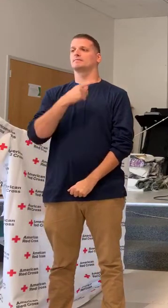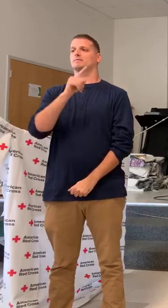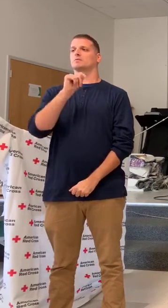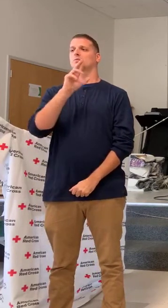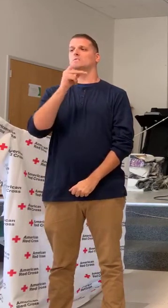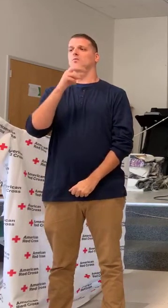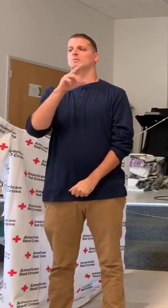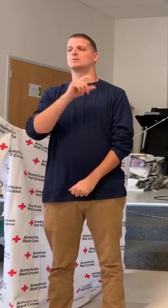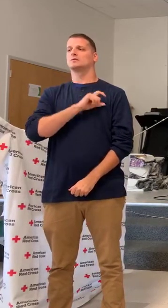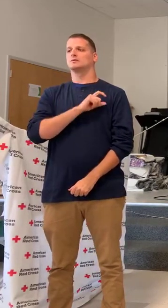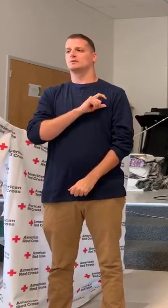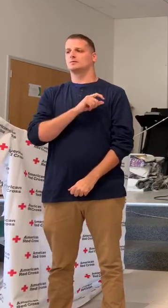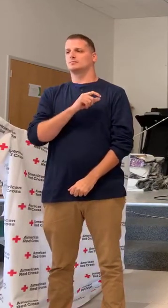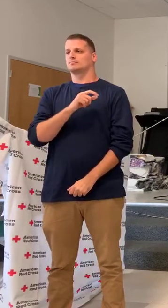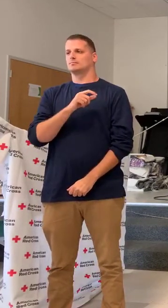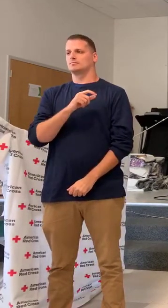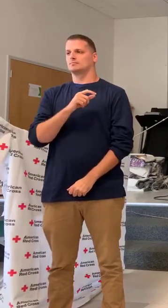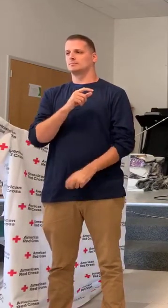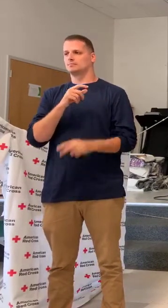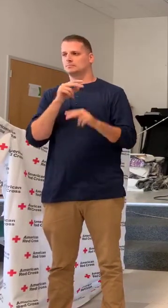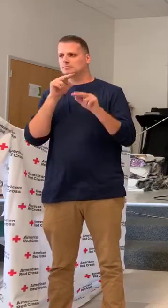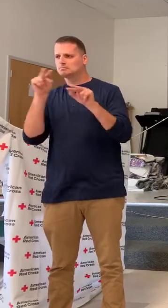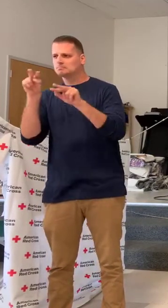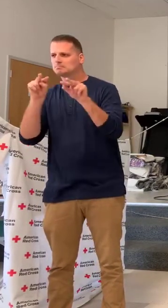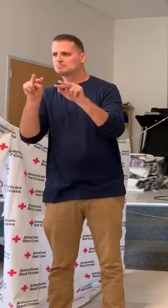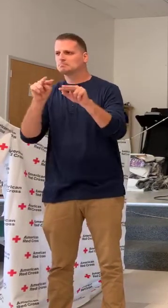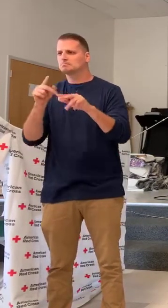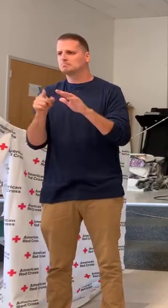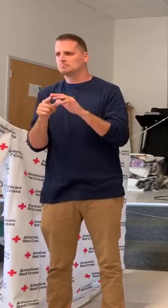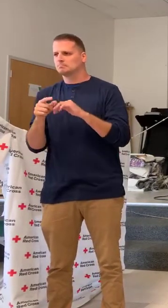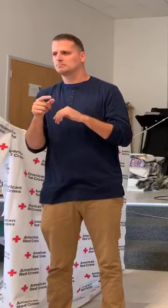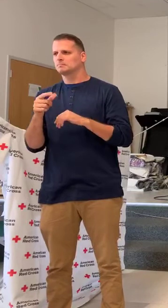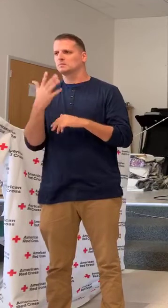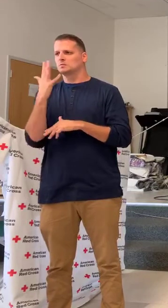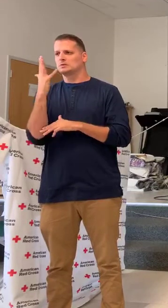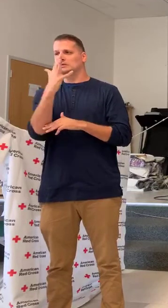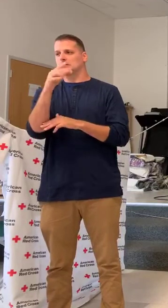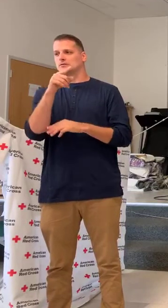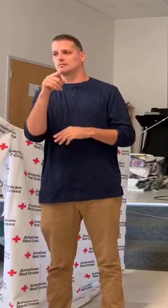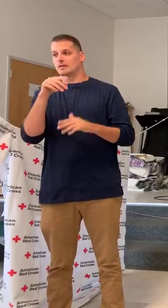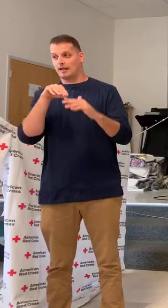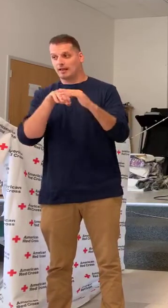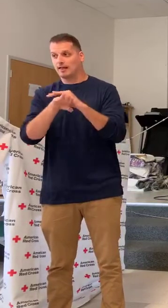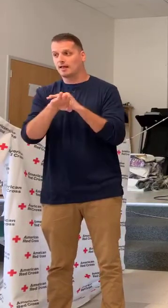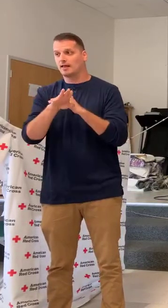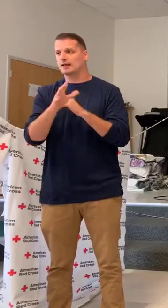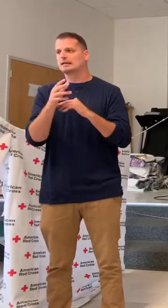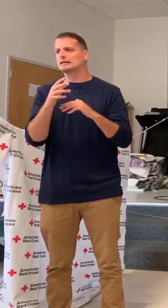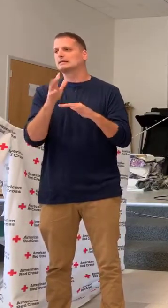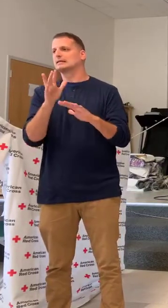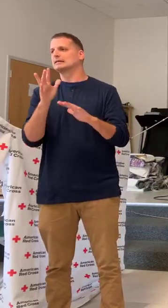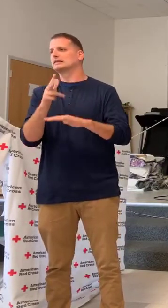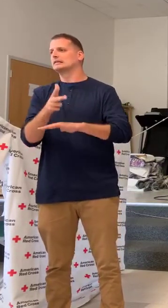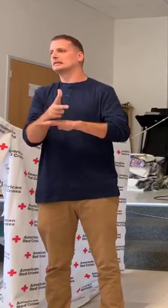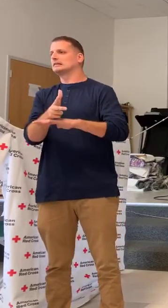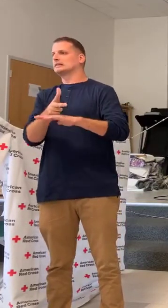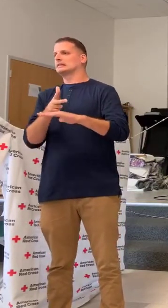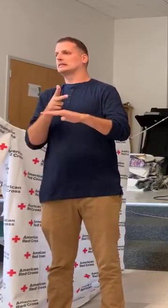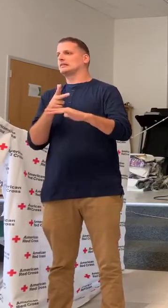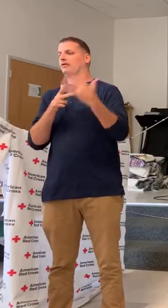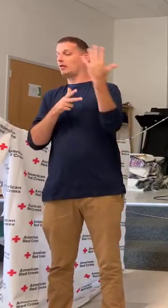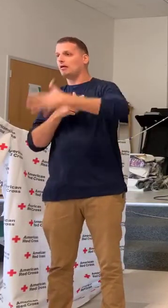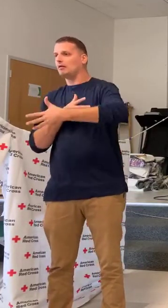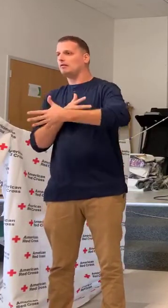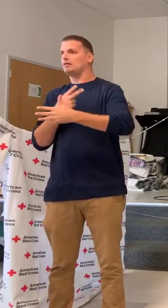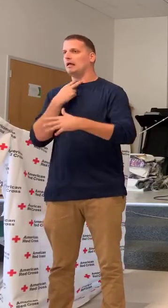them some chainsaws. And that was just because of trees. When they would go in, they couldn't get back out. The trees were blocking the driveways and the